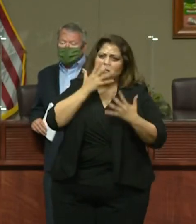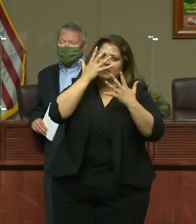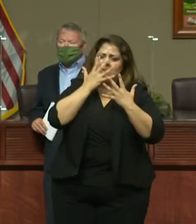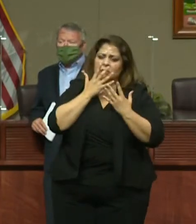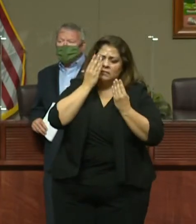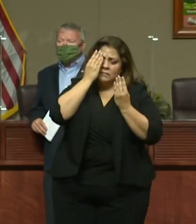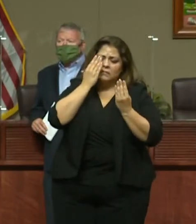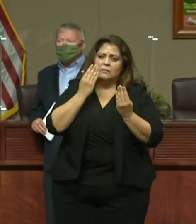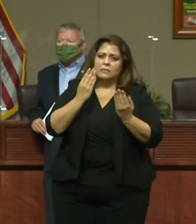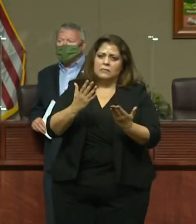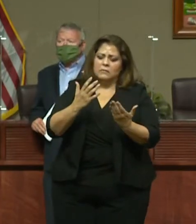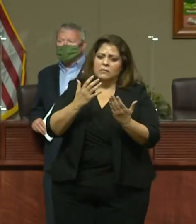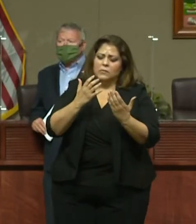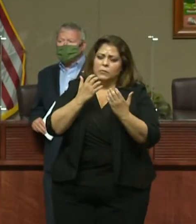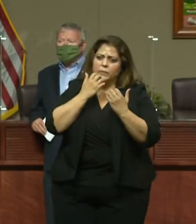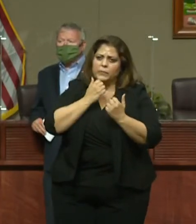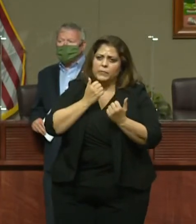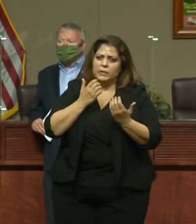difficult time.